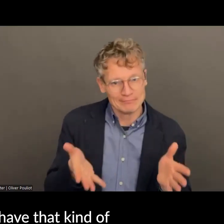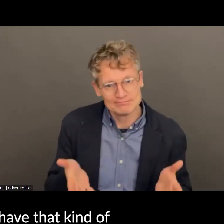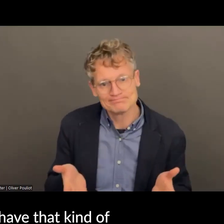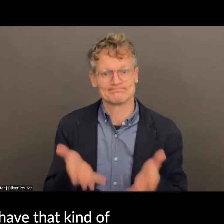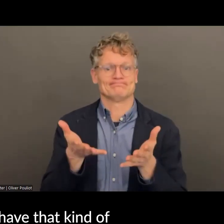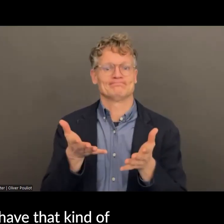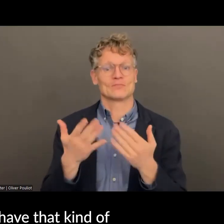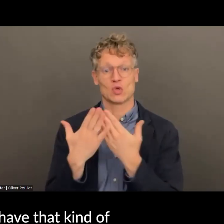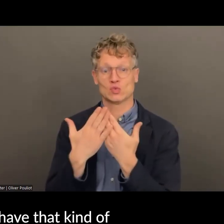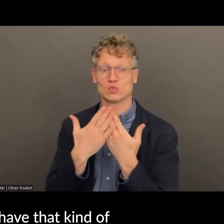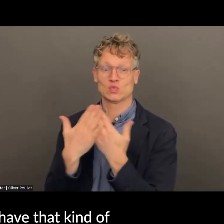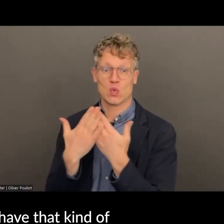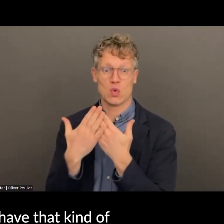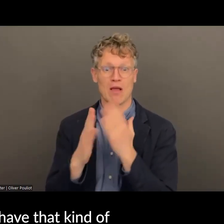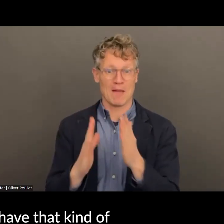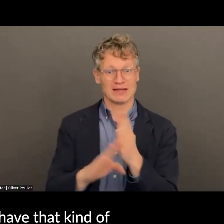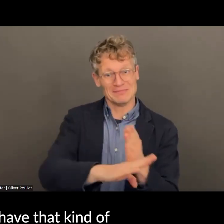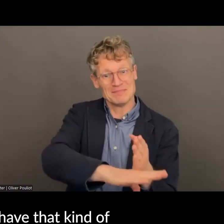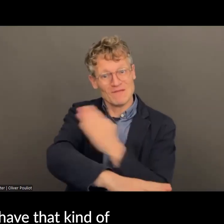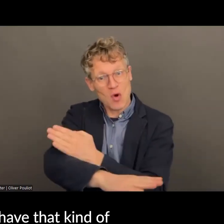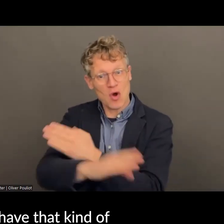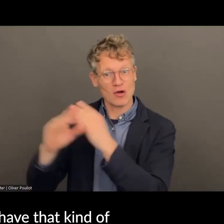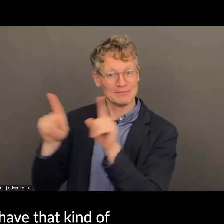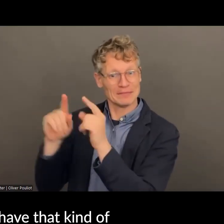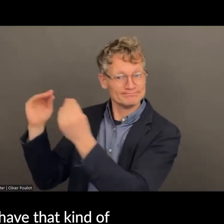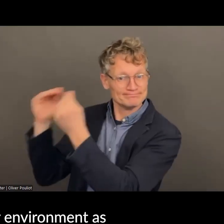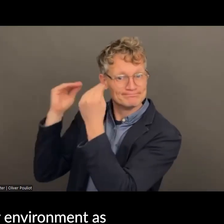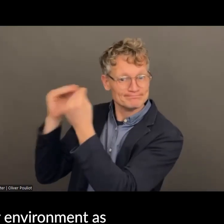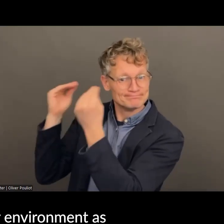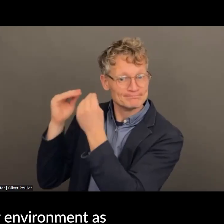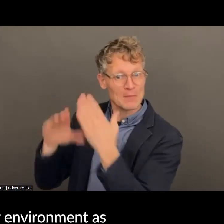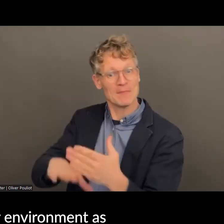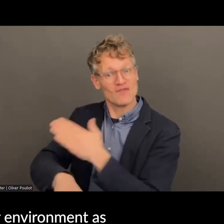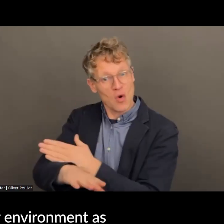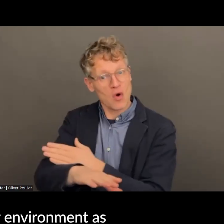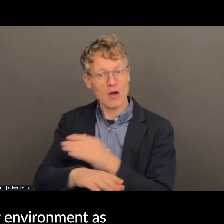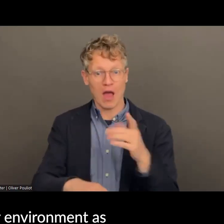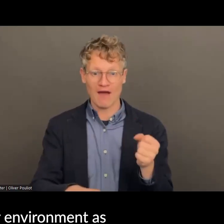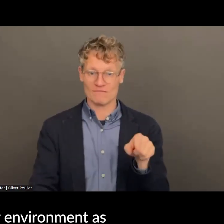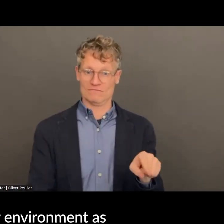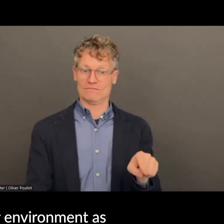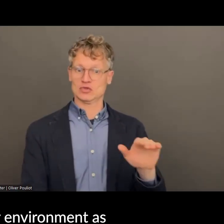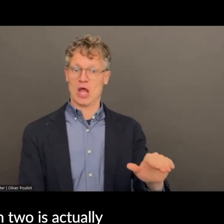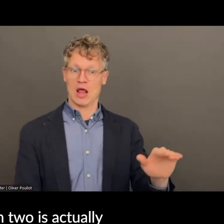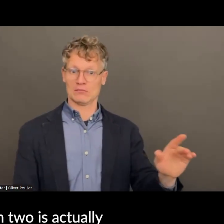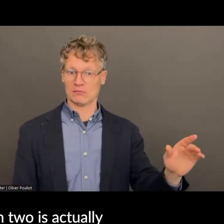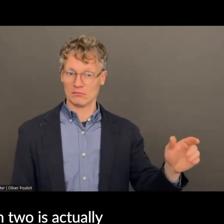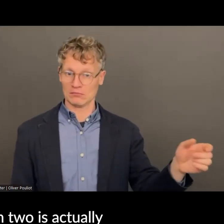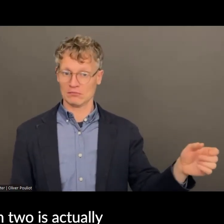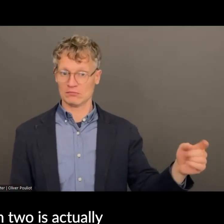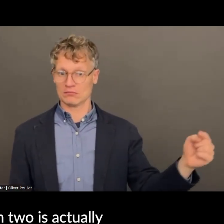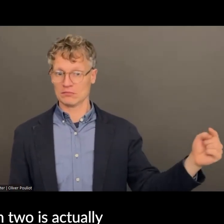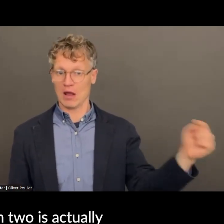make ready as well before we have that kind of like children going to school. Before we need to look at the overall environment as well. So